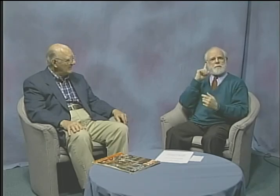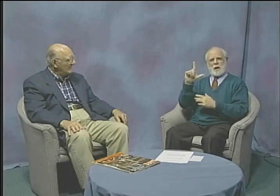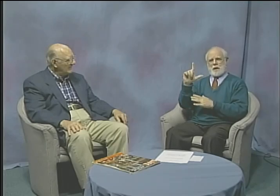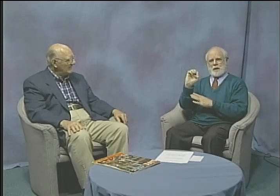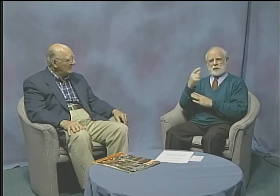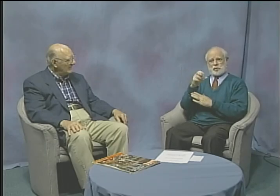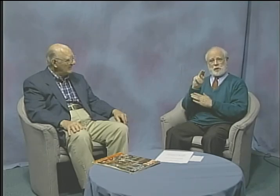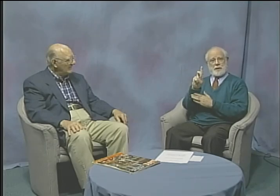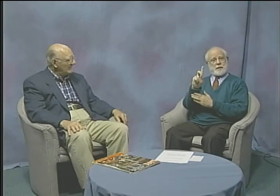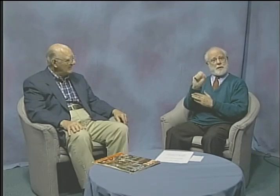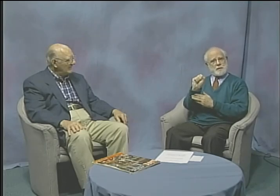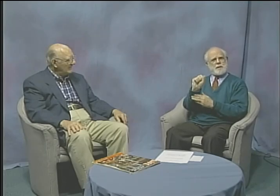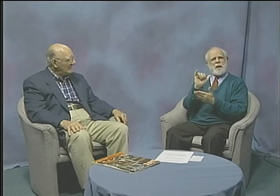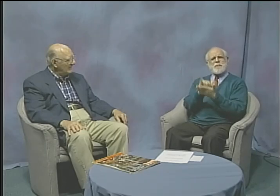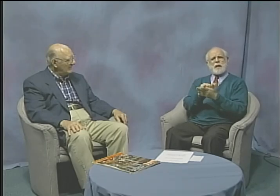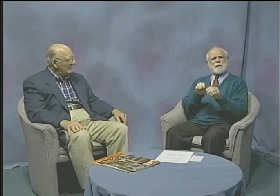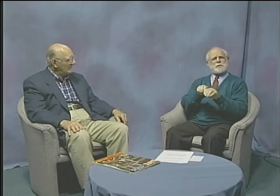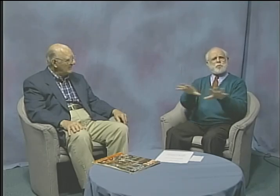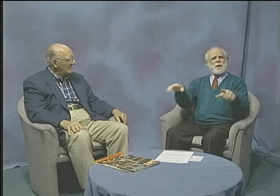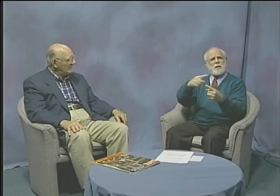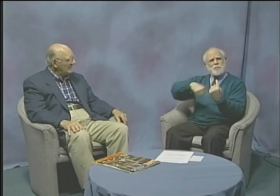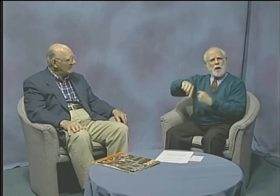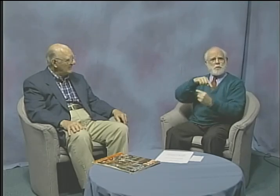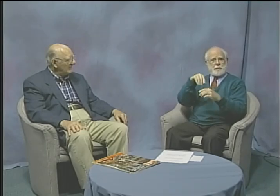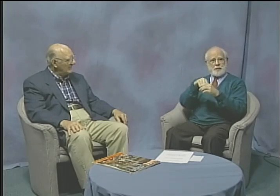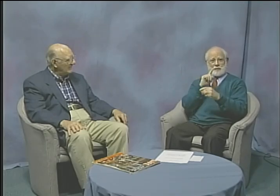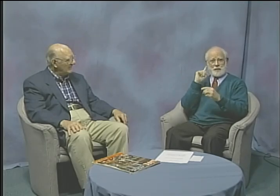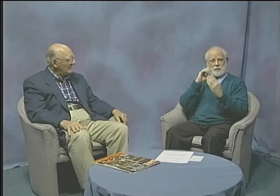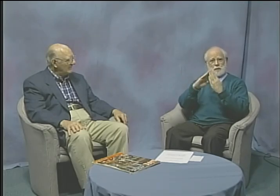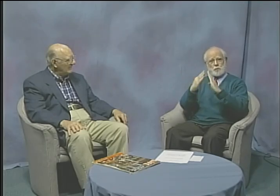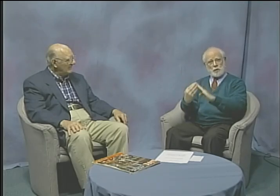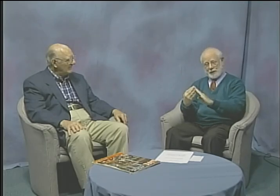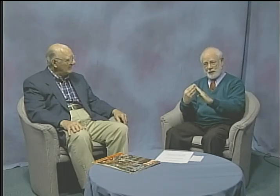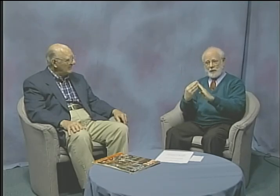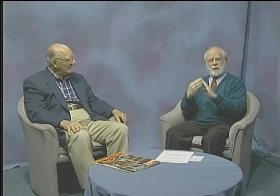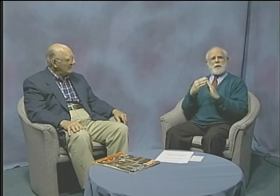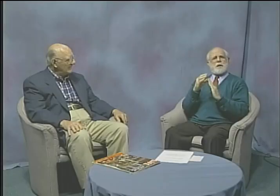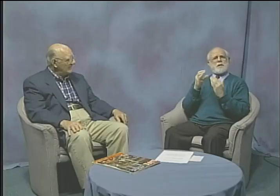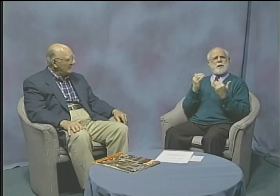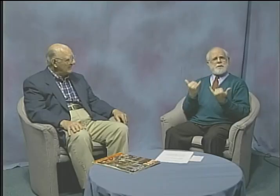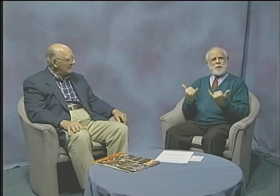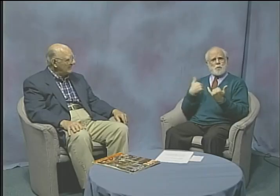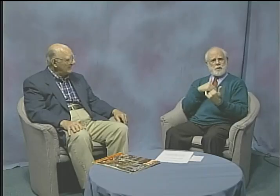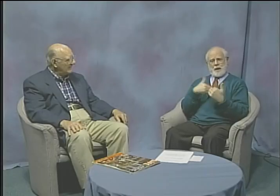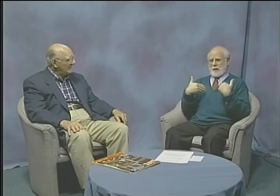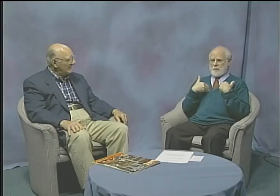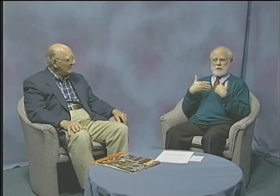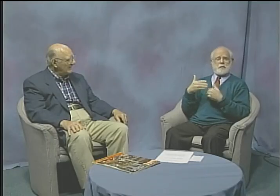talk about deaf legends that have spread throughout the deaf community.